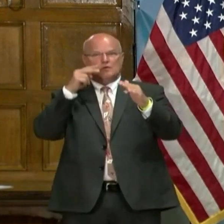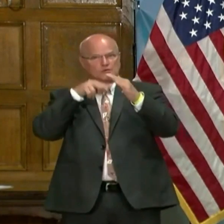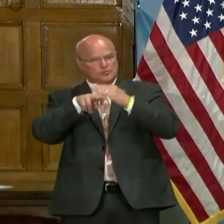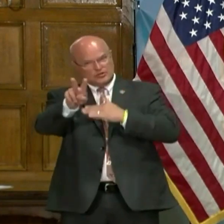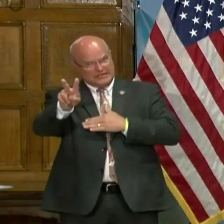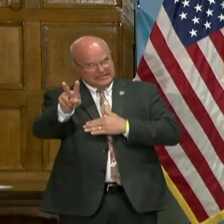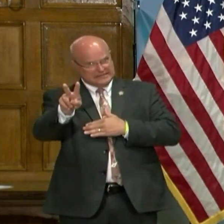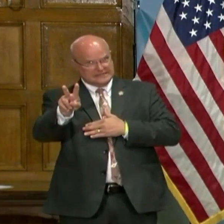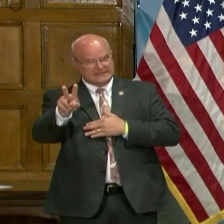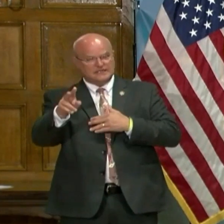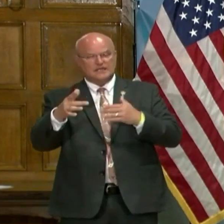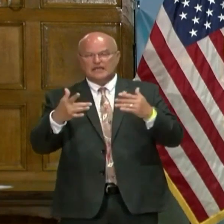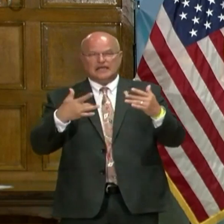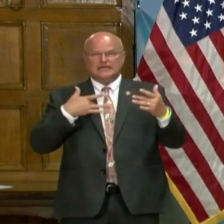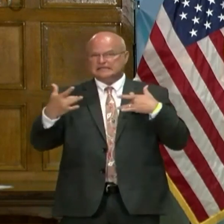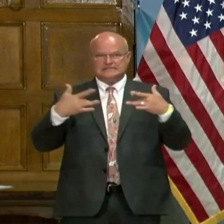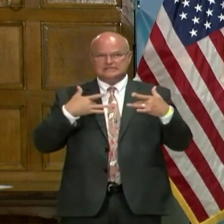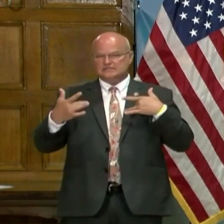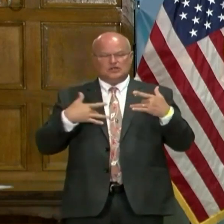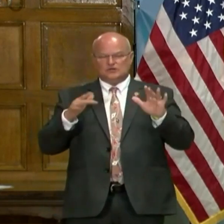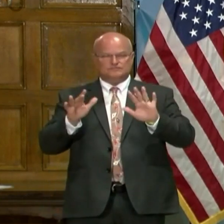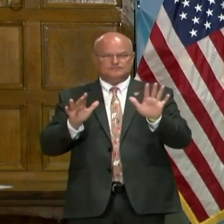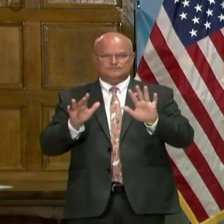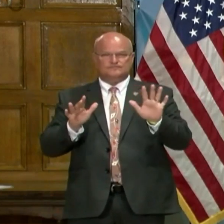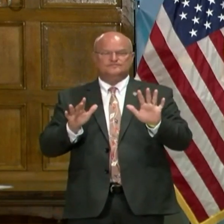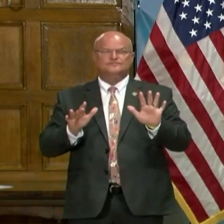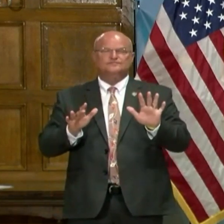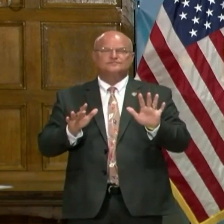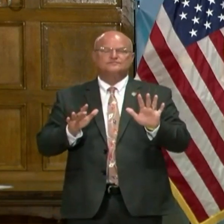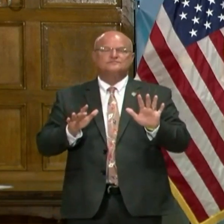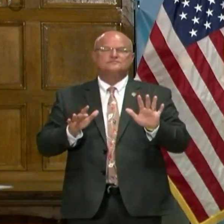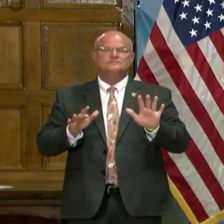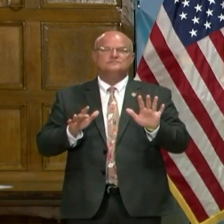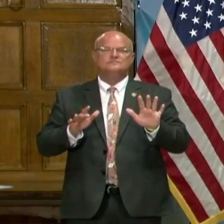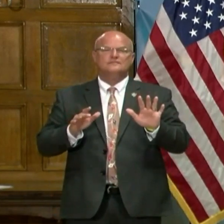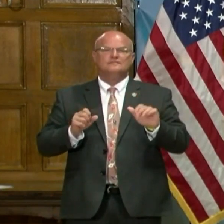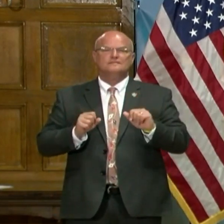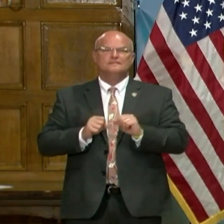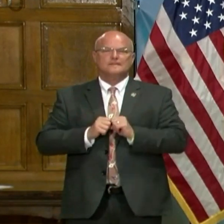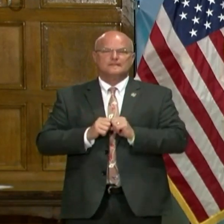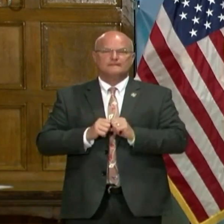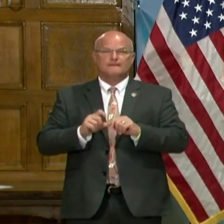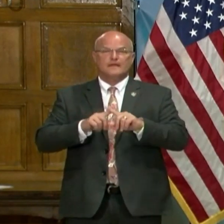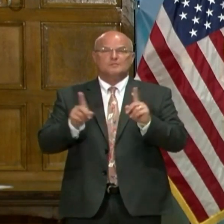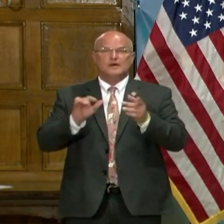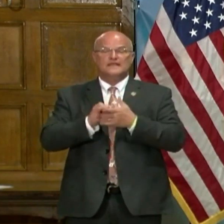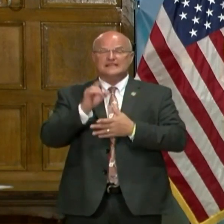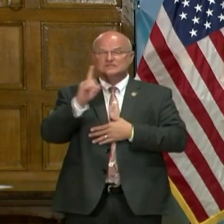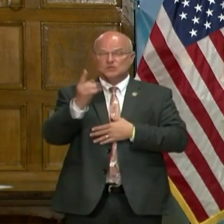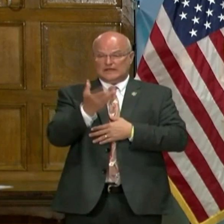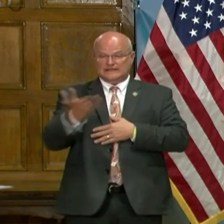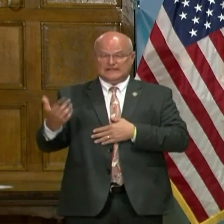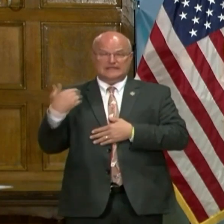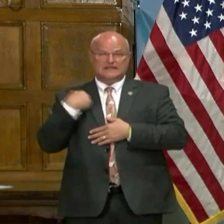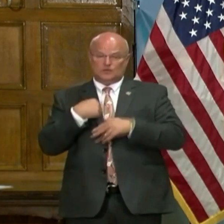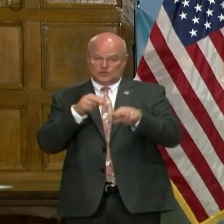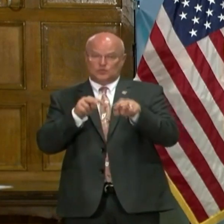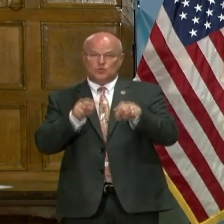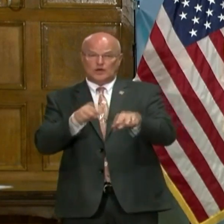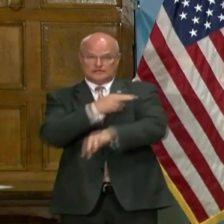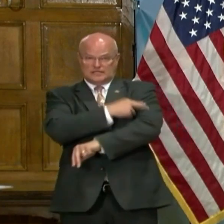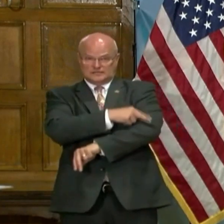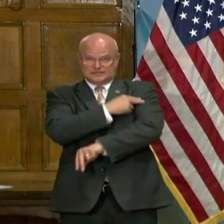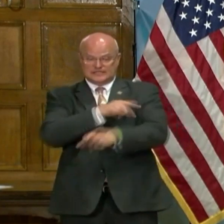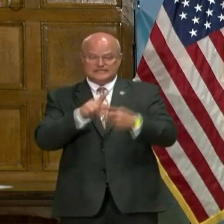have a concern on the access and sufficient hospital capacity. But that's one factor that we watch.